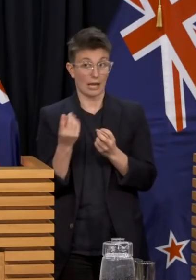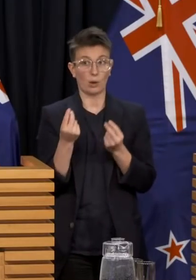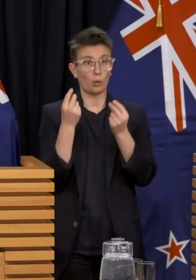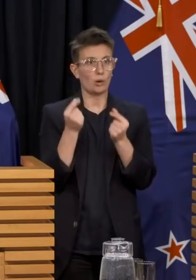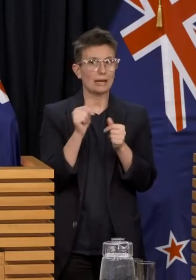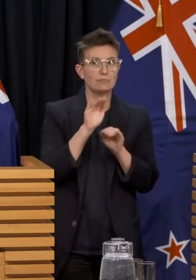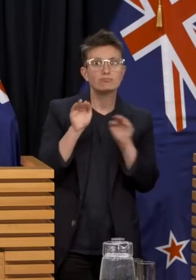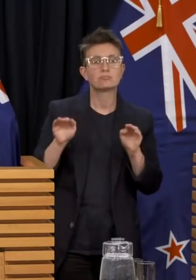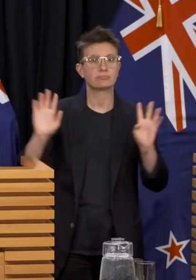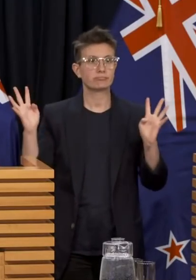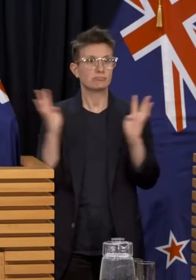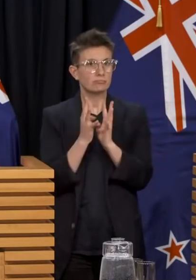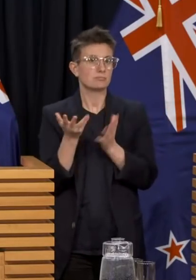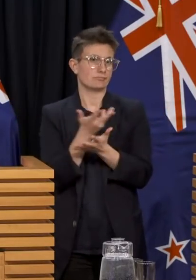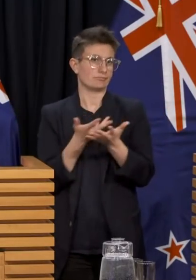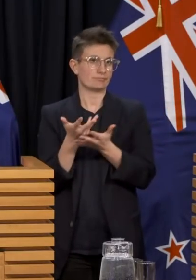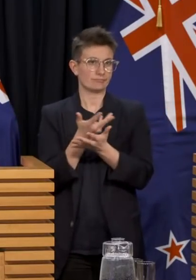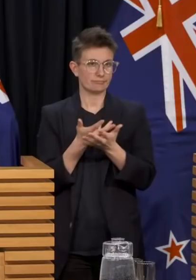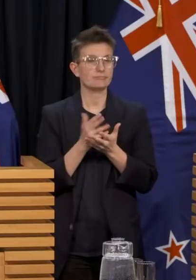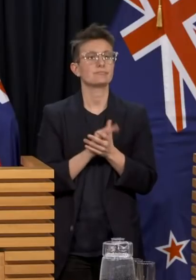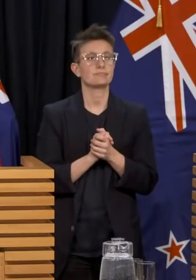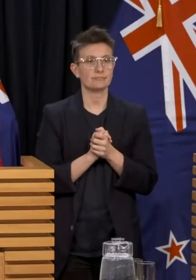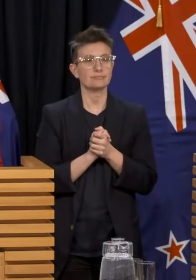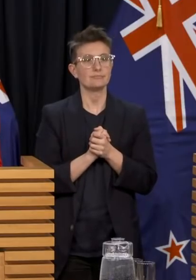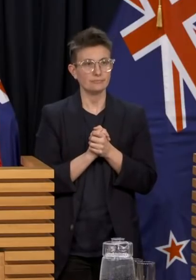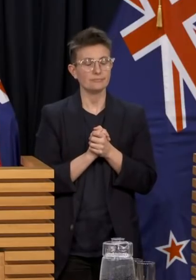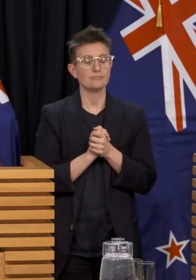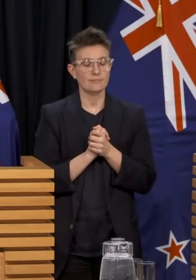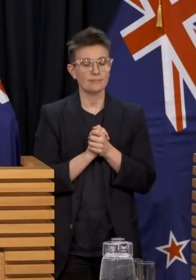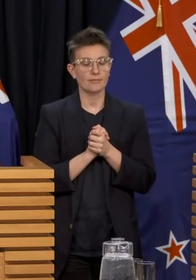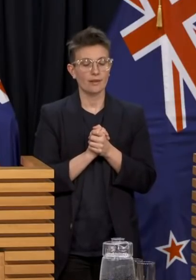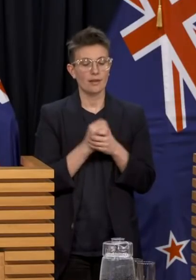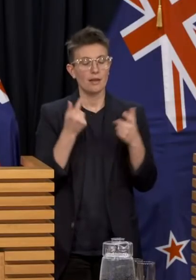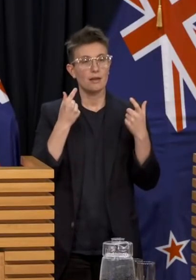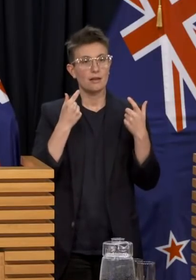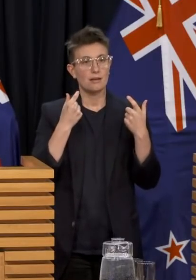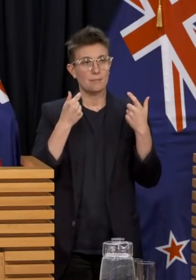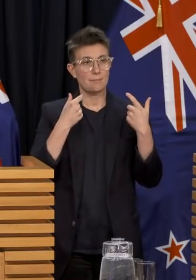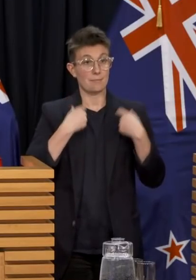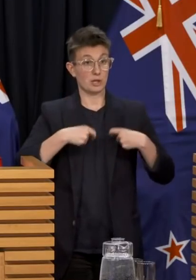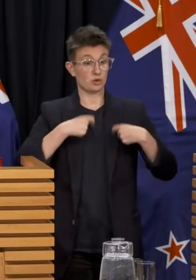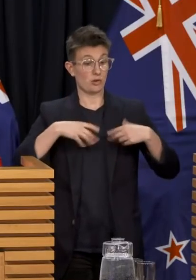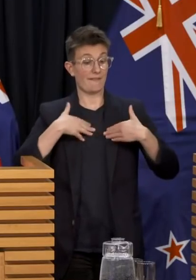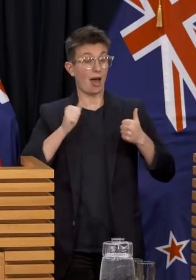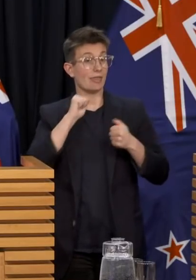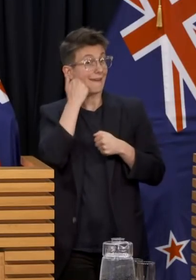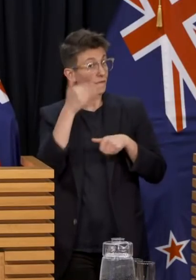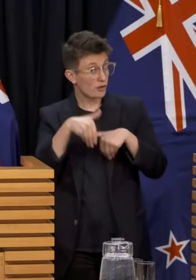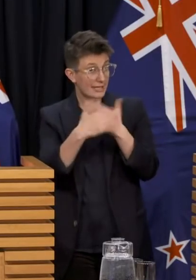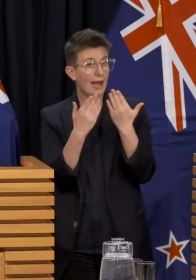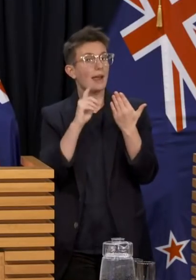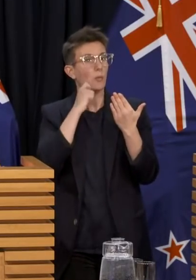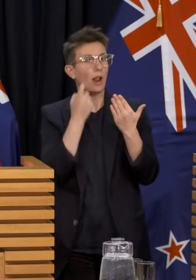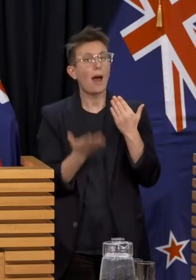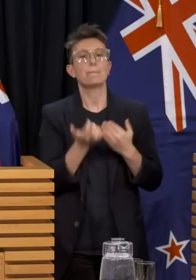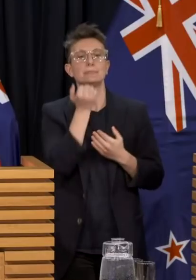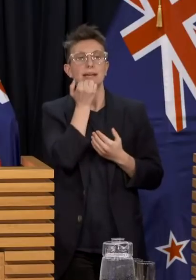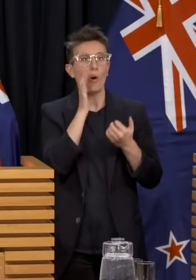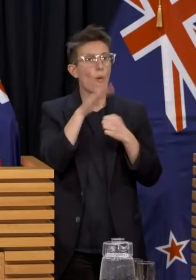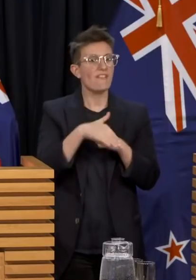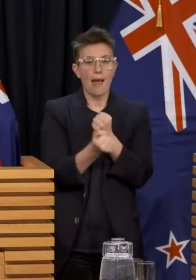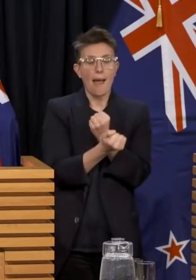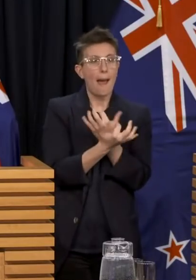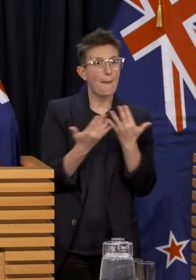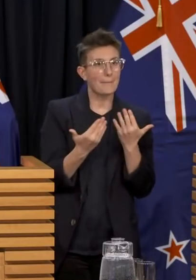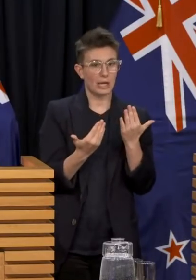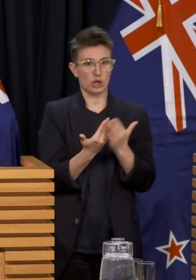response. The Ministry of Health will continue to issue a daily COVID update on key numbers, including cases and any important